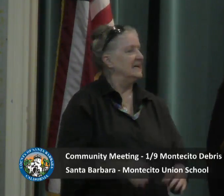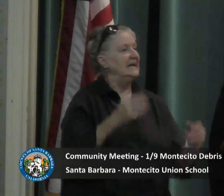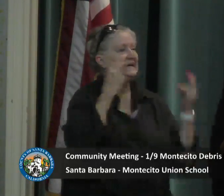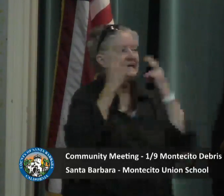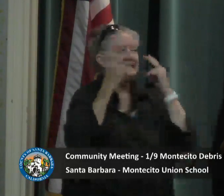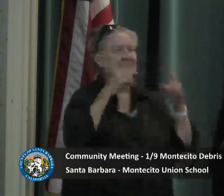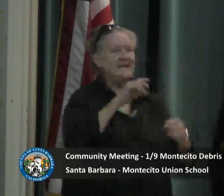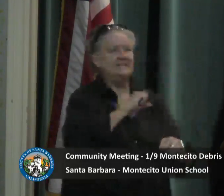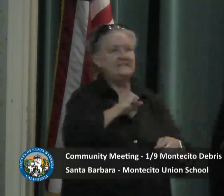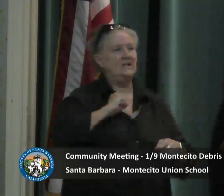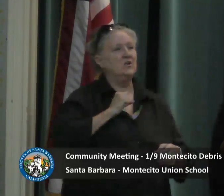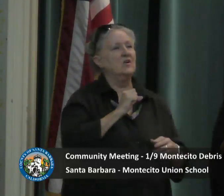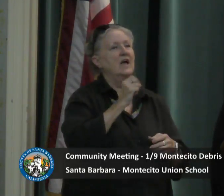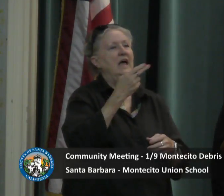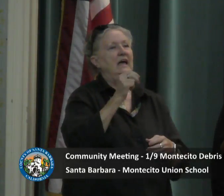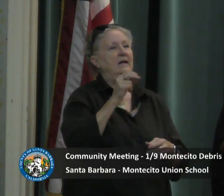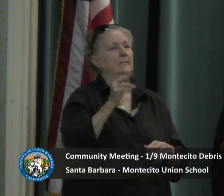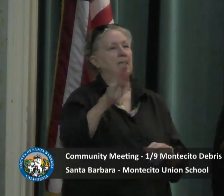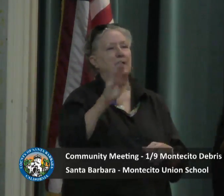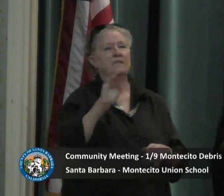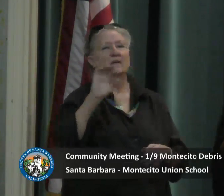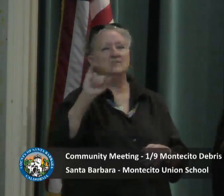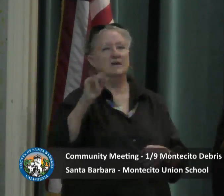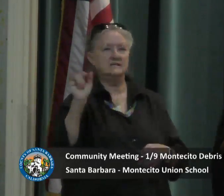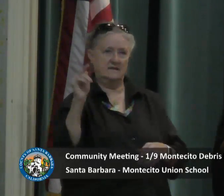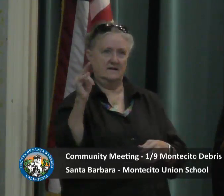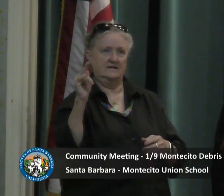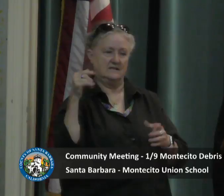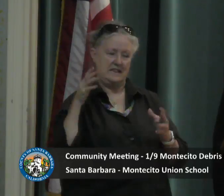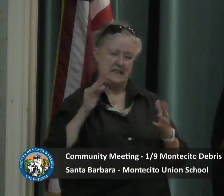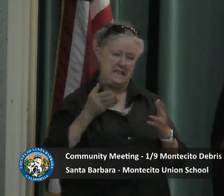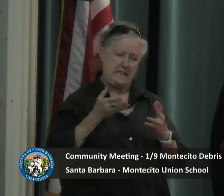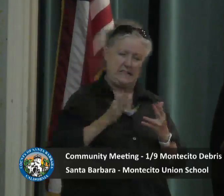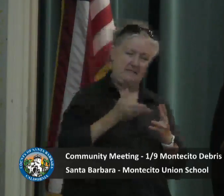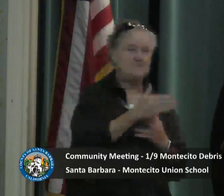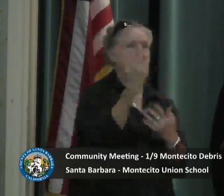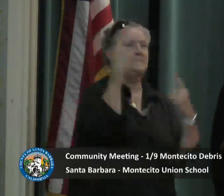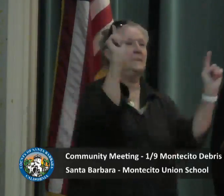See that Senator Hannah Beth Jackson has just arrived and made it through the traffic.